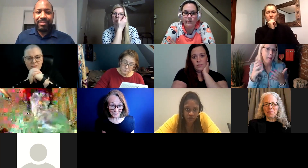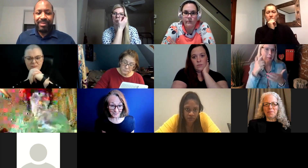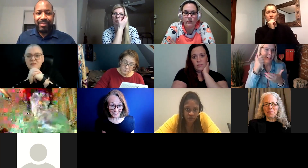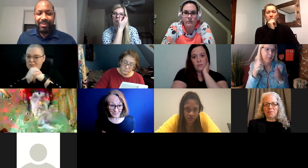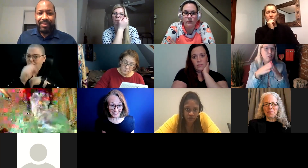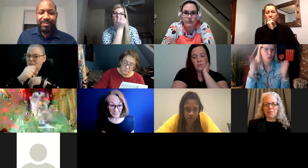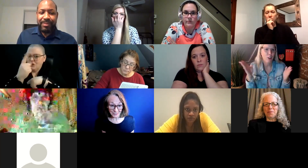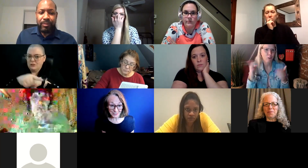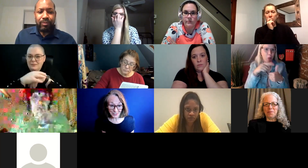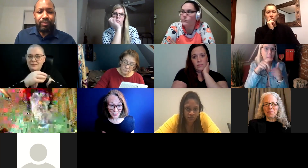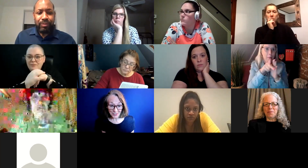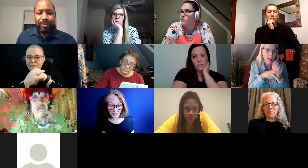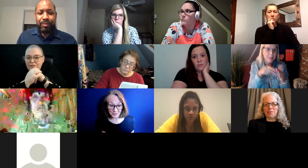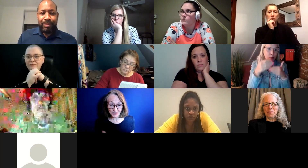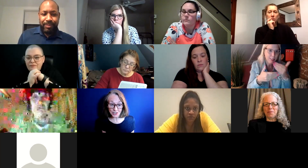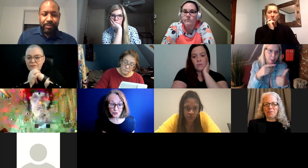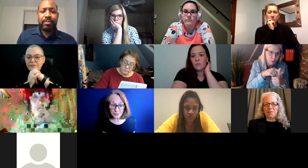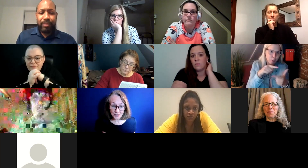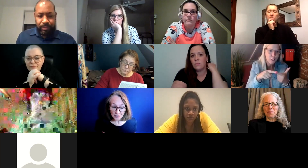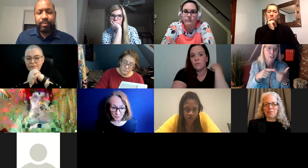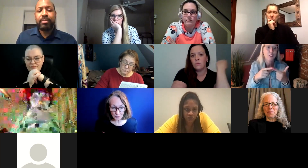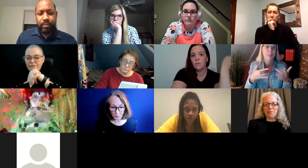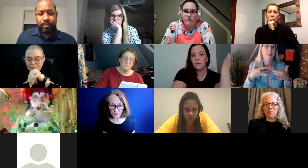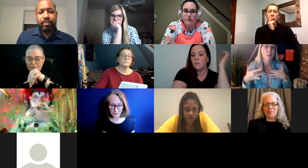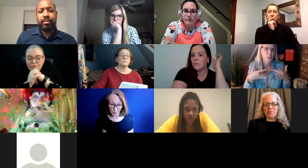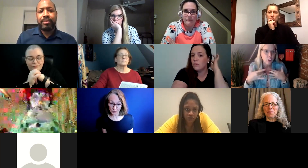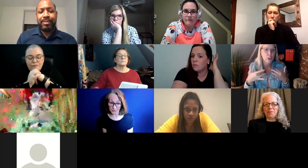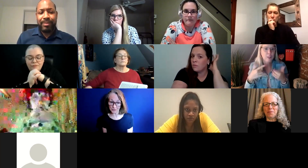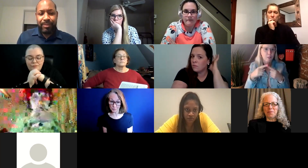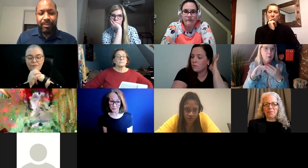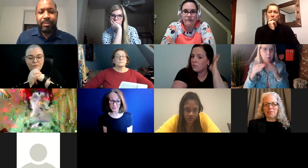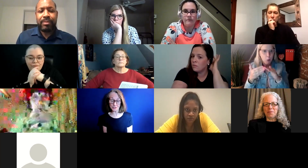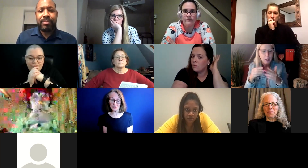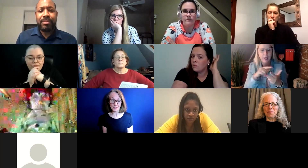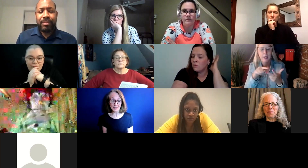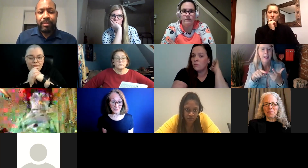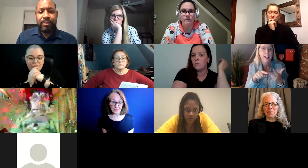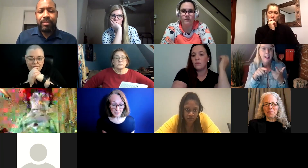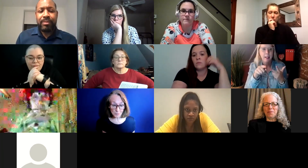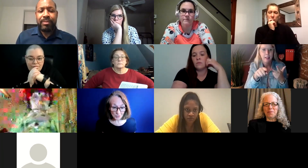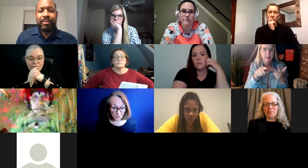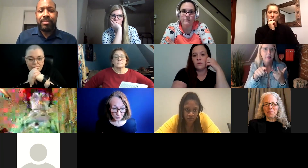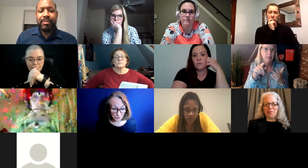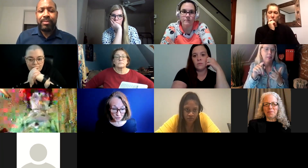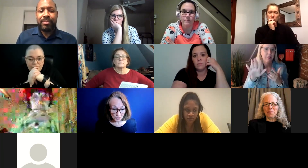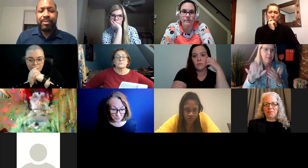are really a good start because they're general enough. I mean, policies and procedures, community concerns,